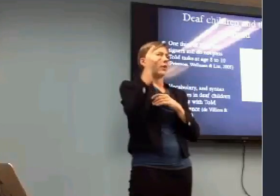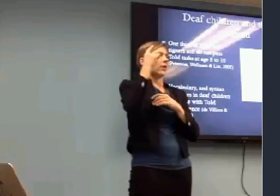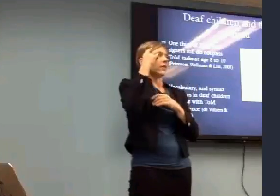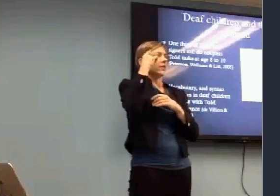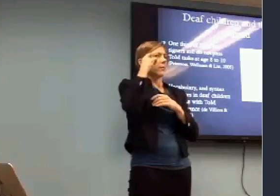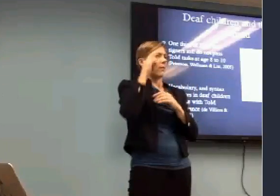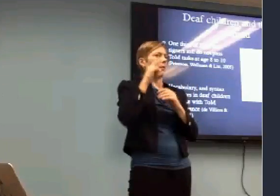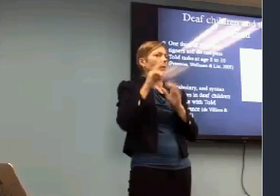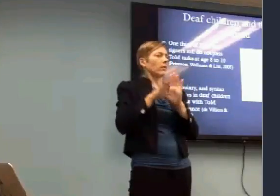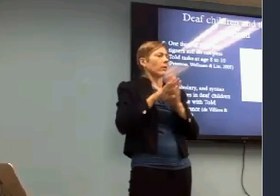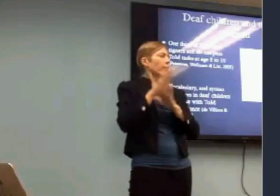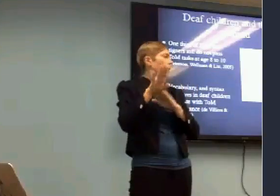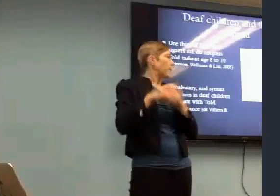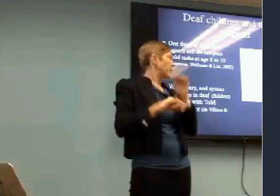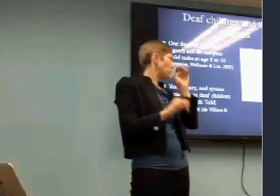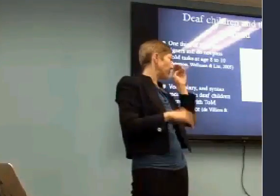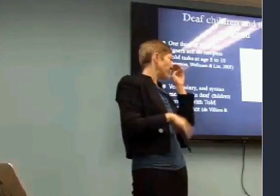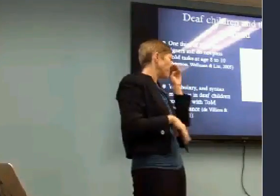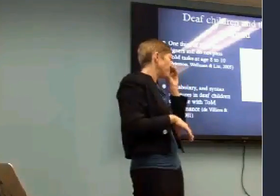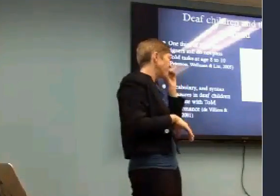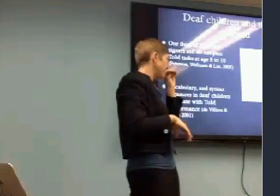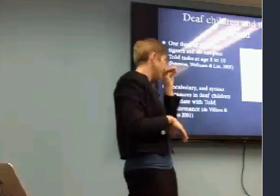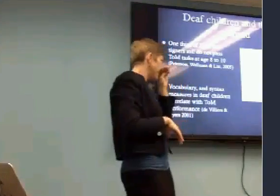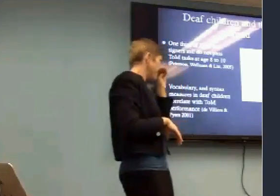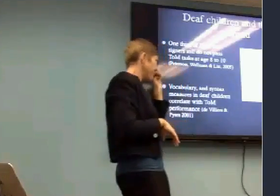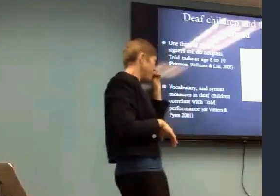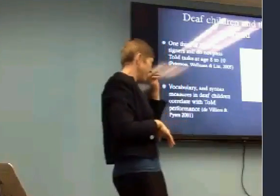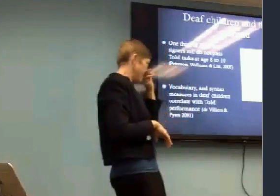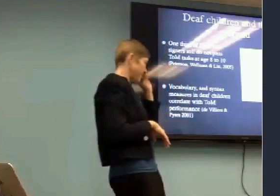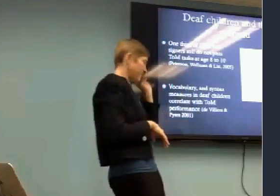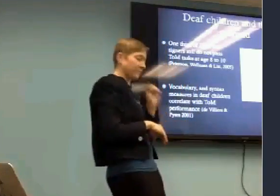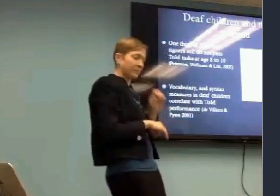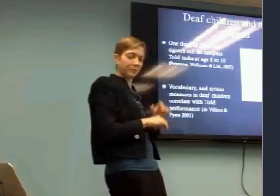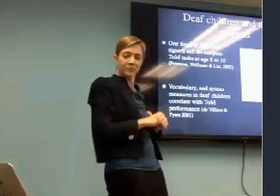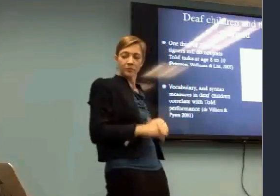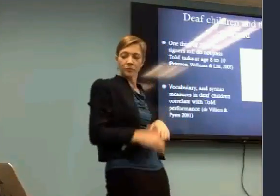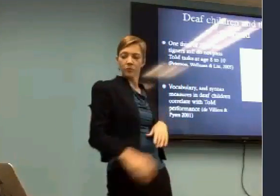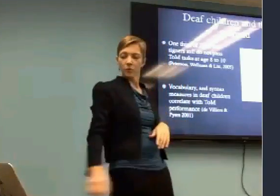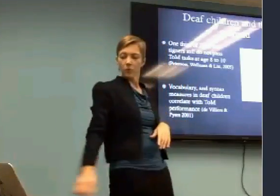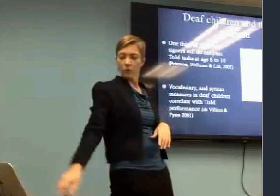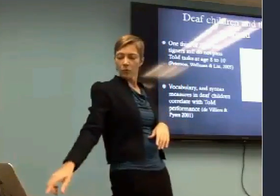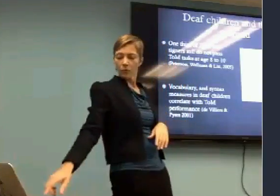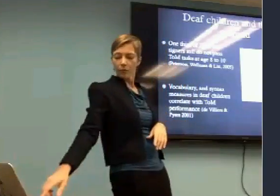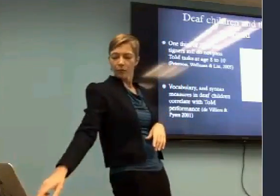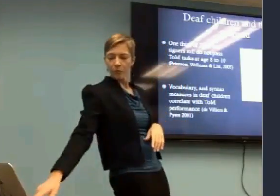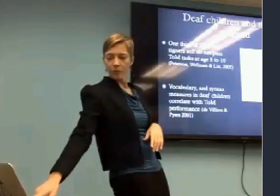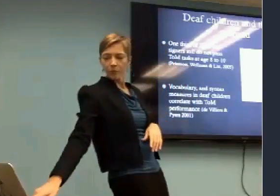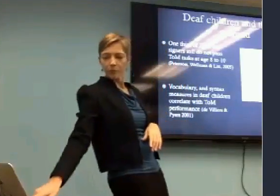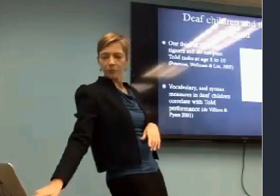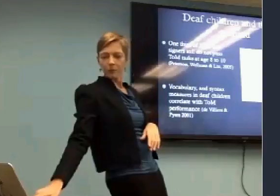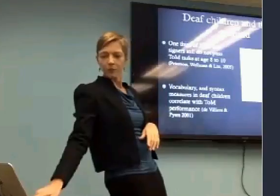vocabulary and syntax predicts a correlation with theory of mind performance.